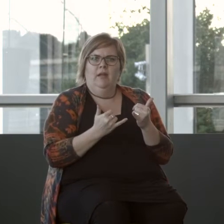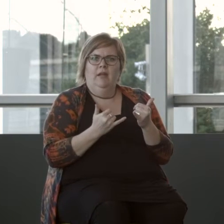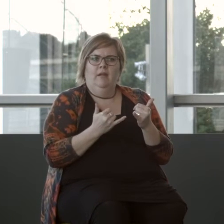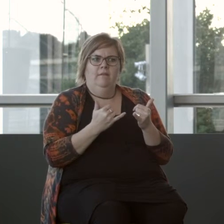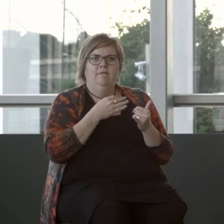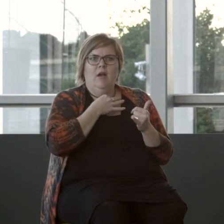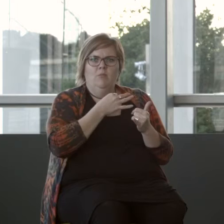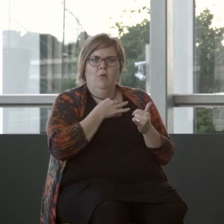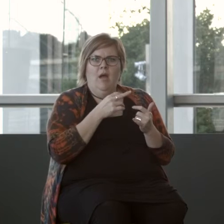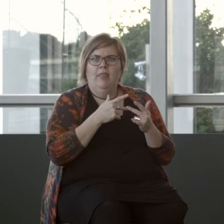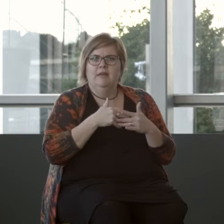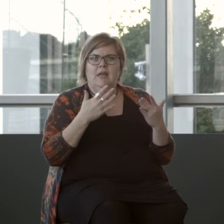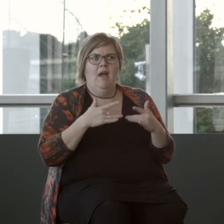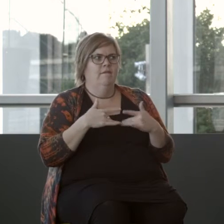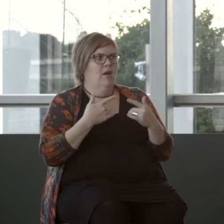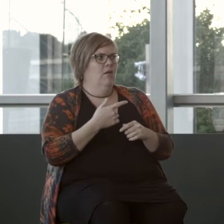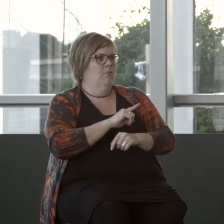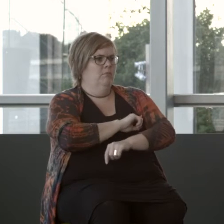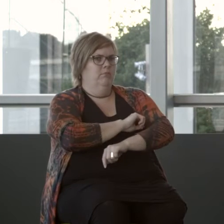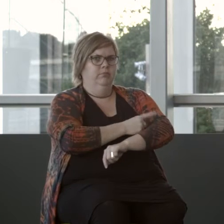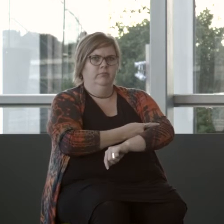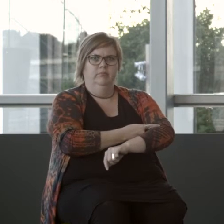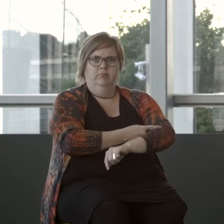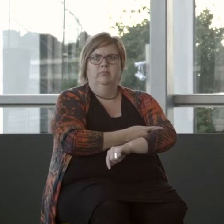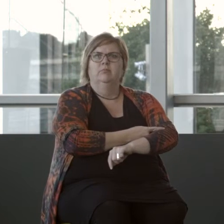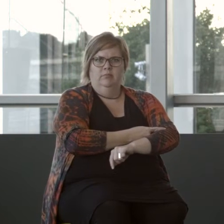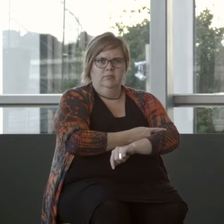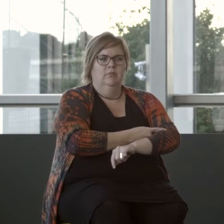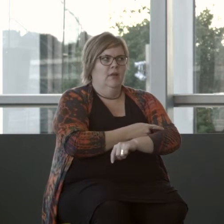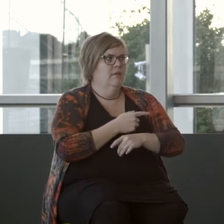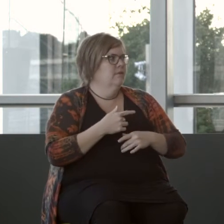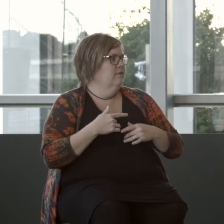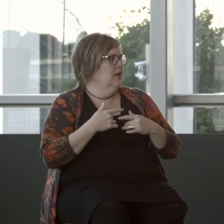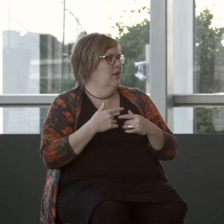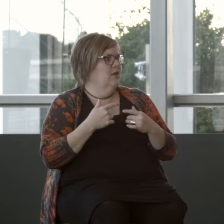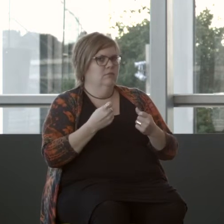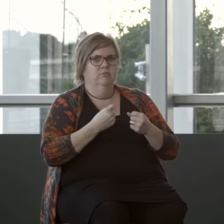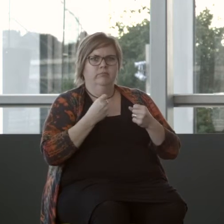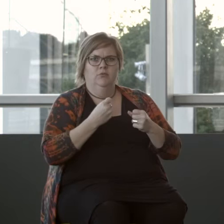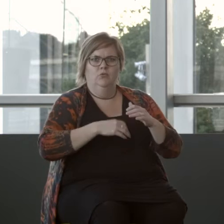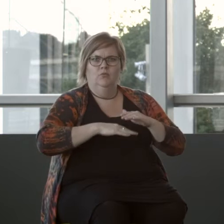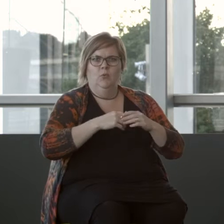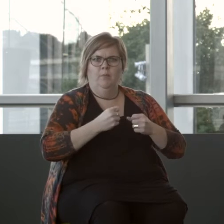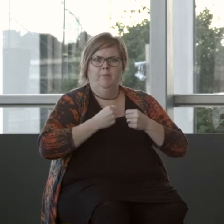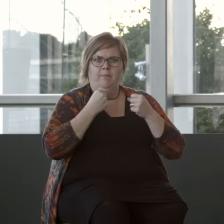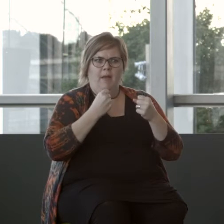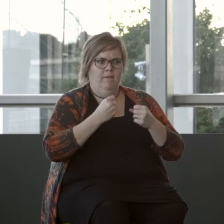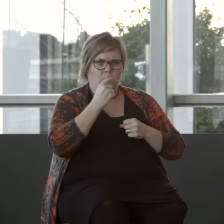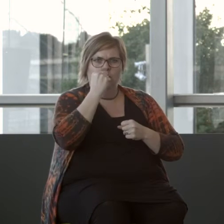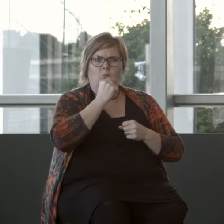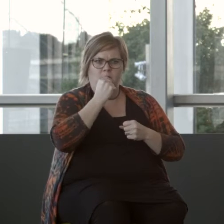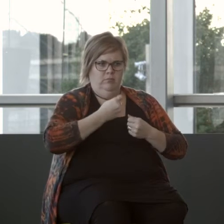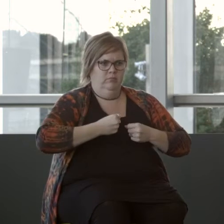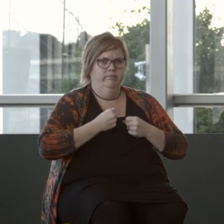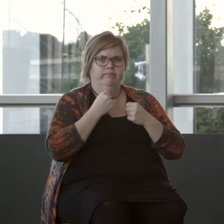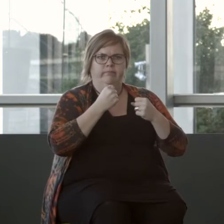I felt amazingly empowered, and I just had the glow and the power of the baby. You know, I was